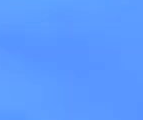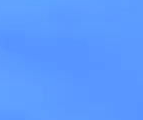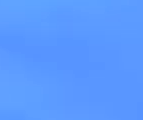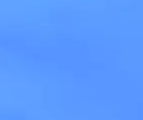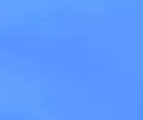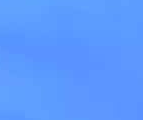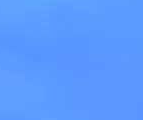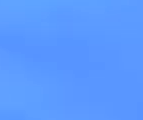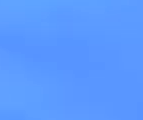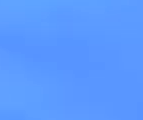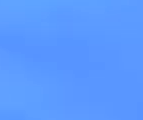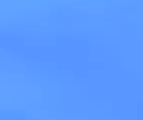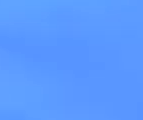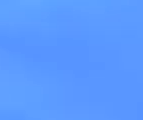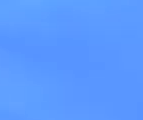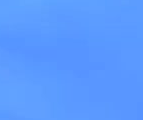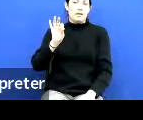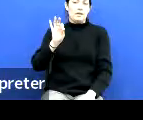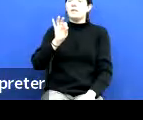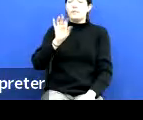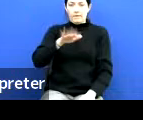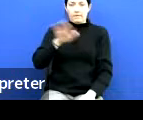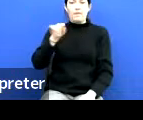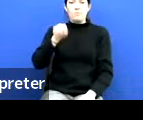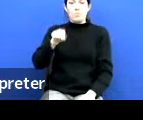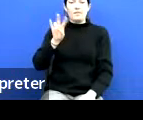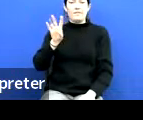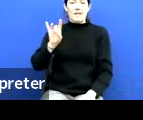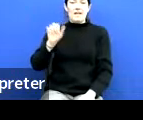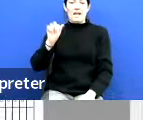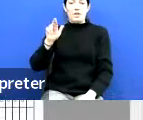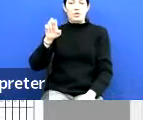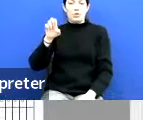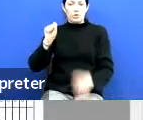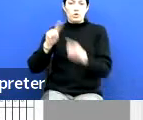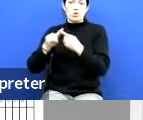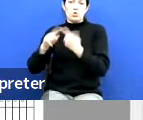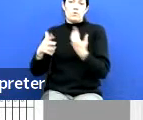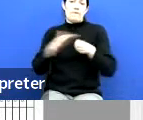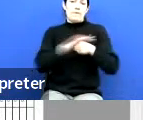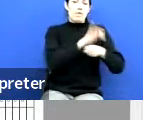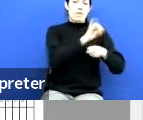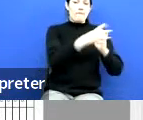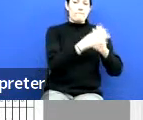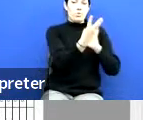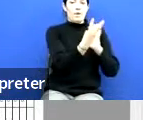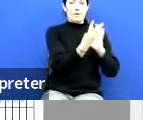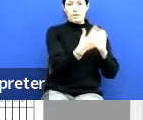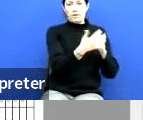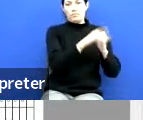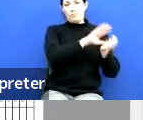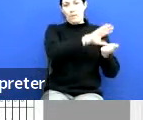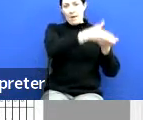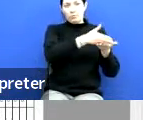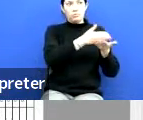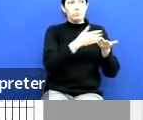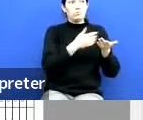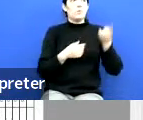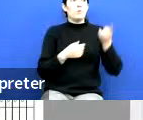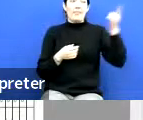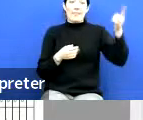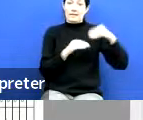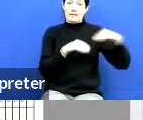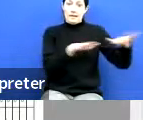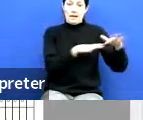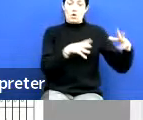the 55.78 acres to fulfill that 4 times amount. This land is owned